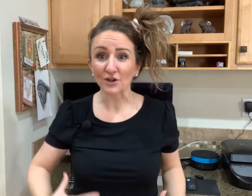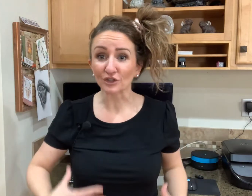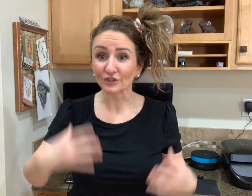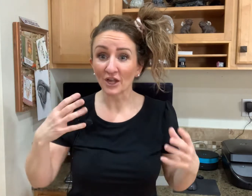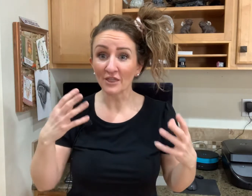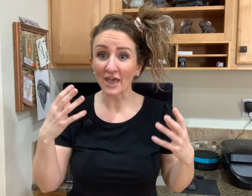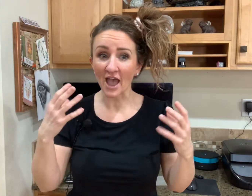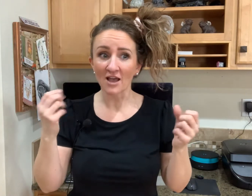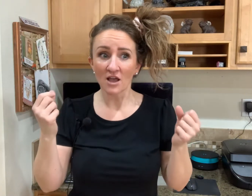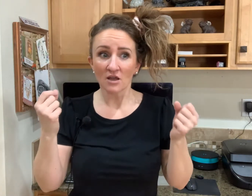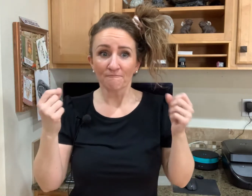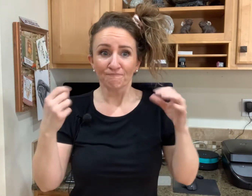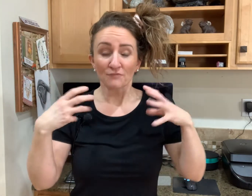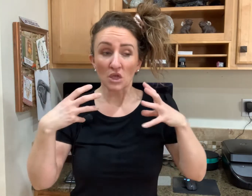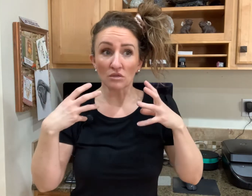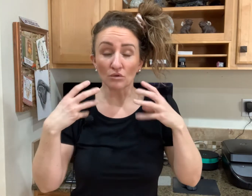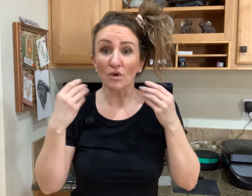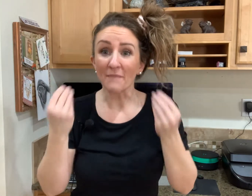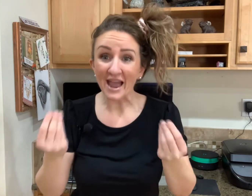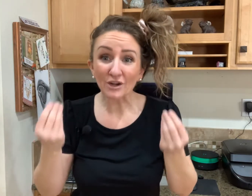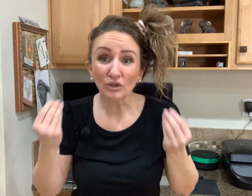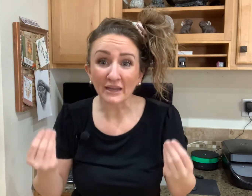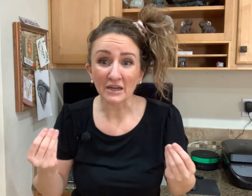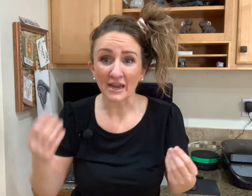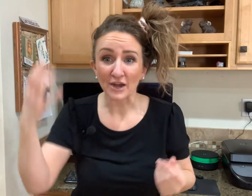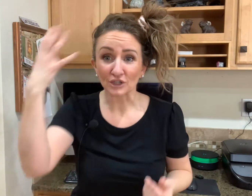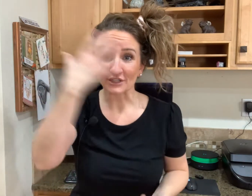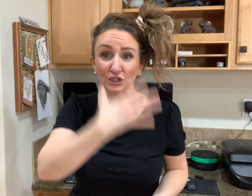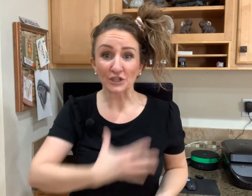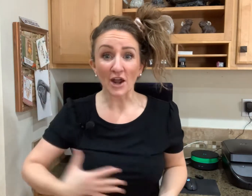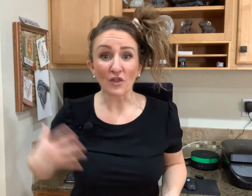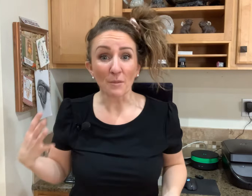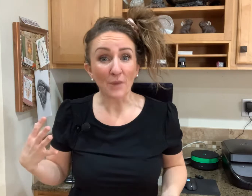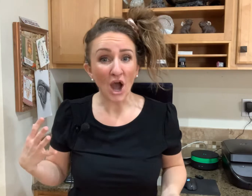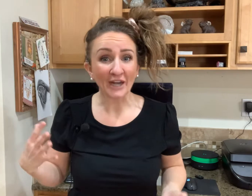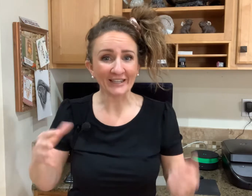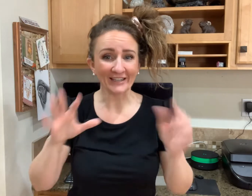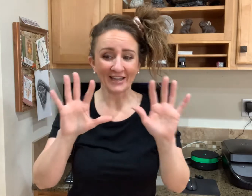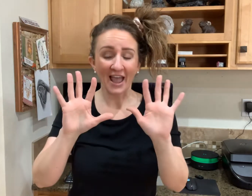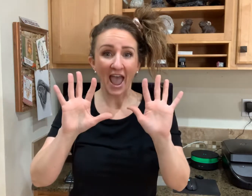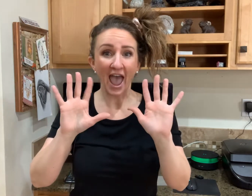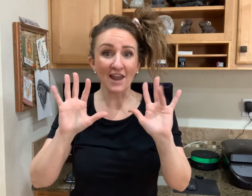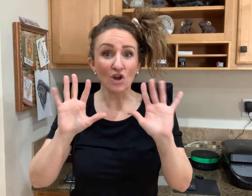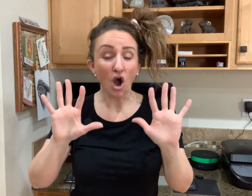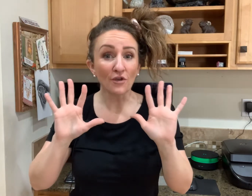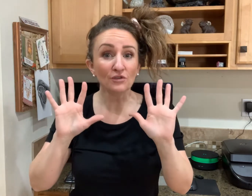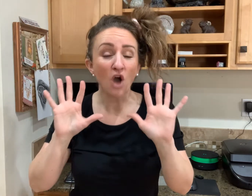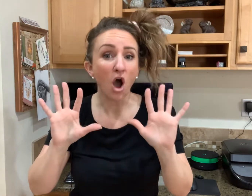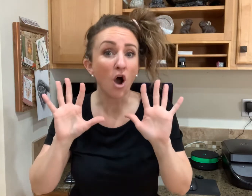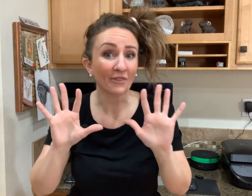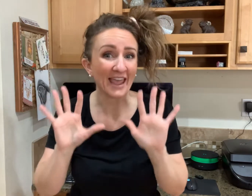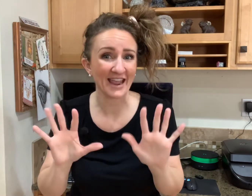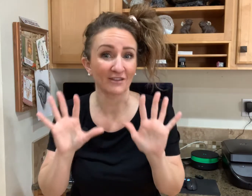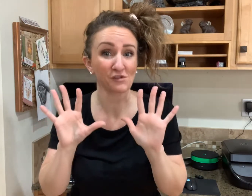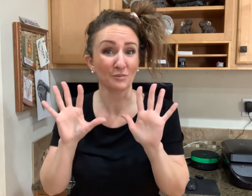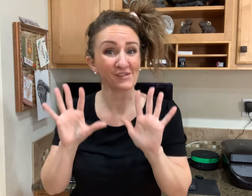indicators that, grammatical indicators that are done on the body and not on the hands